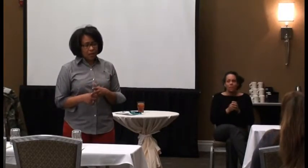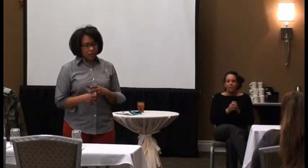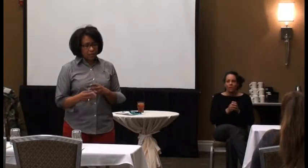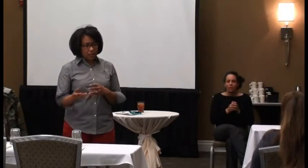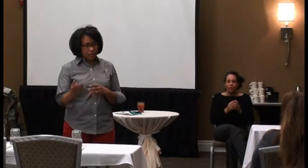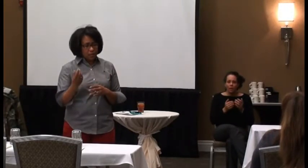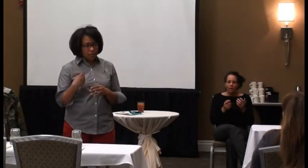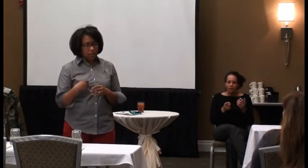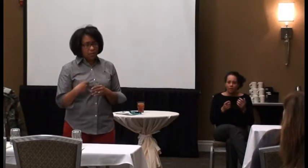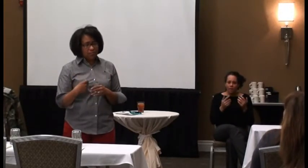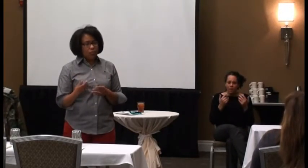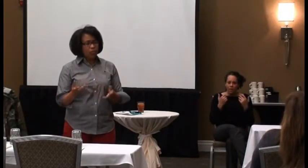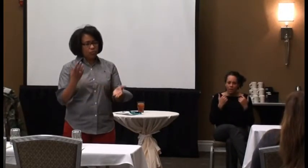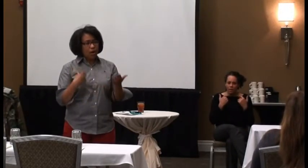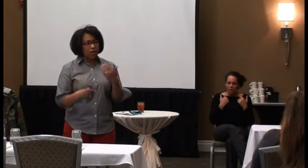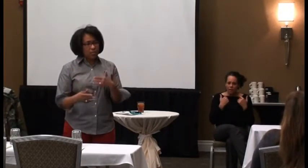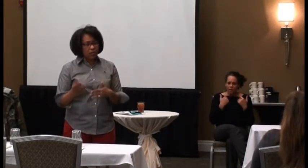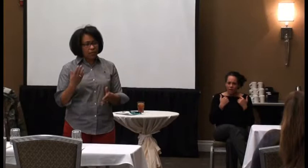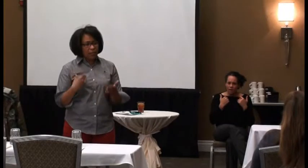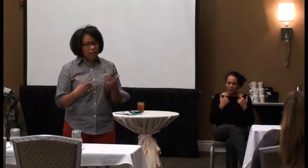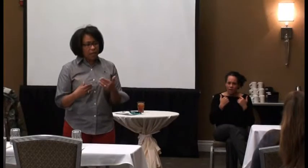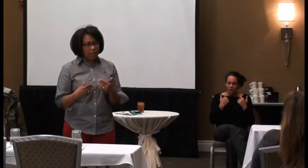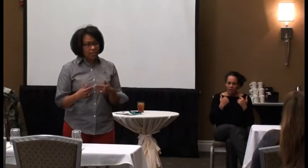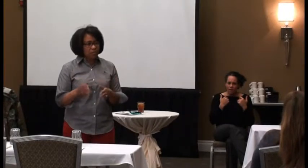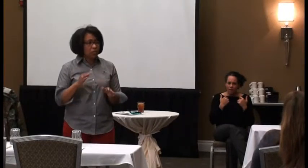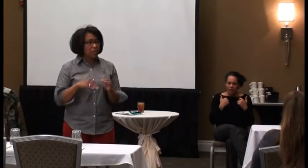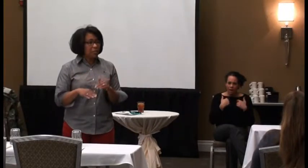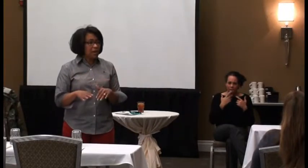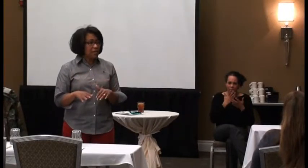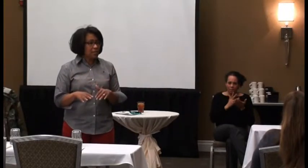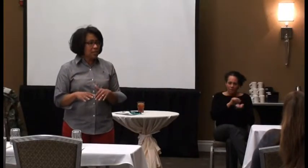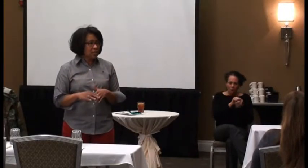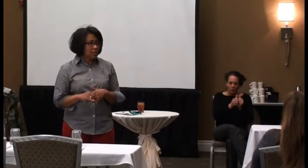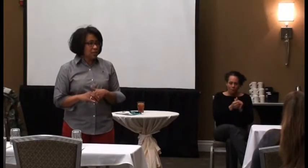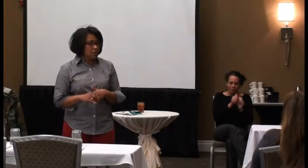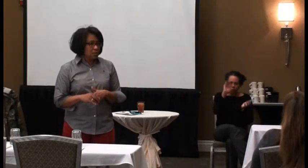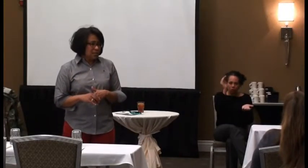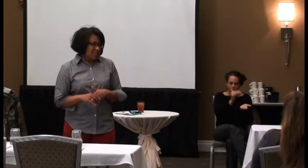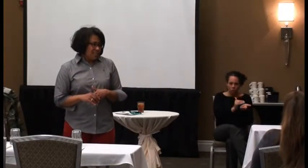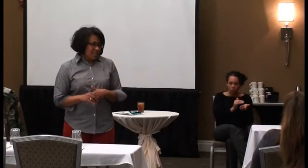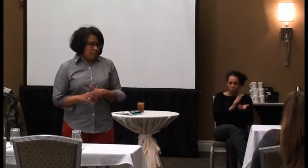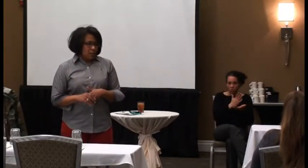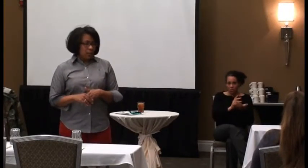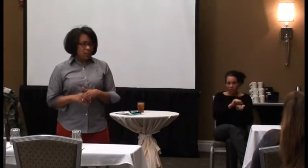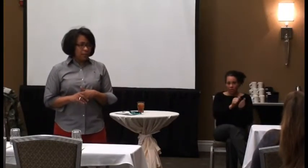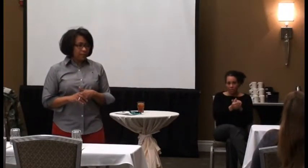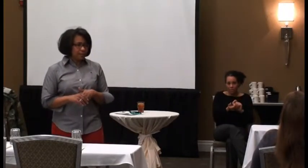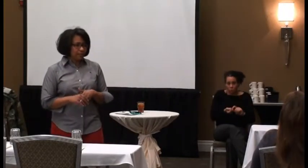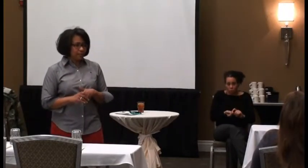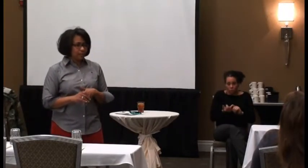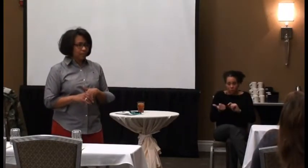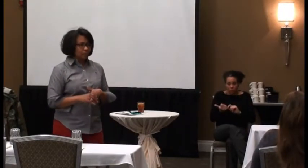Have there been withdrawing some of the accommodations or minimizing?